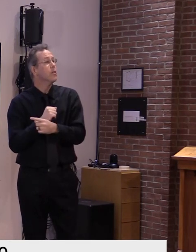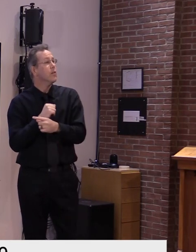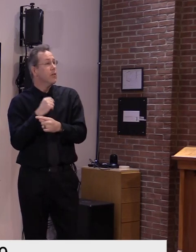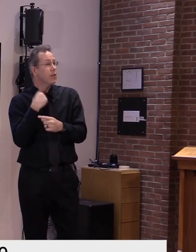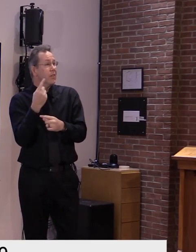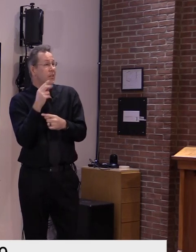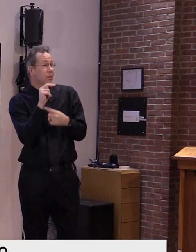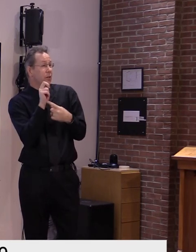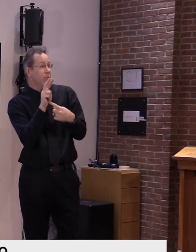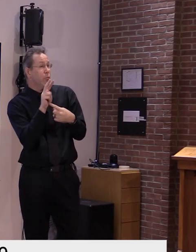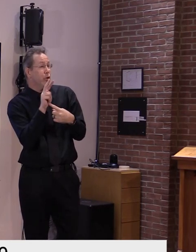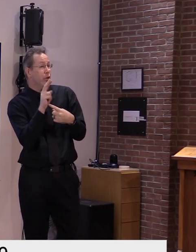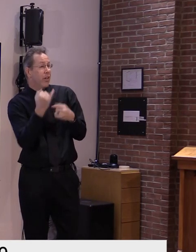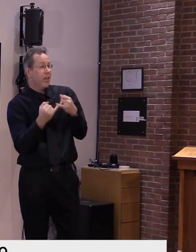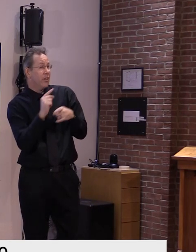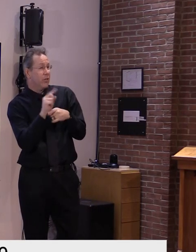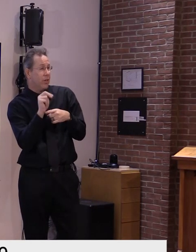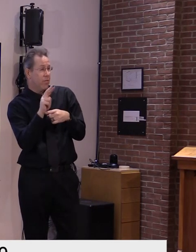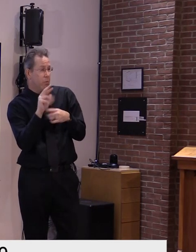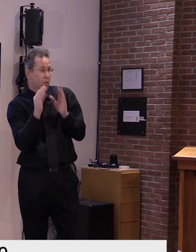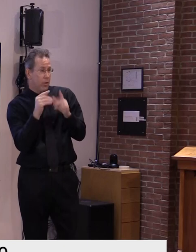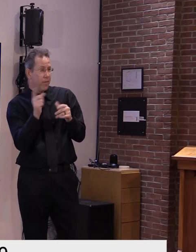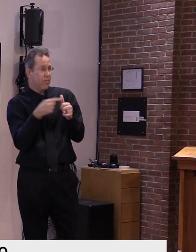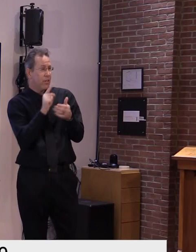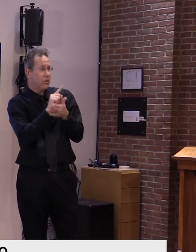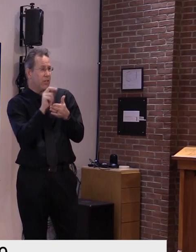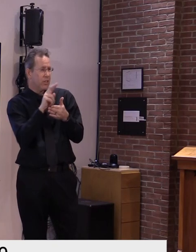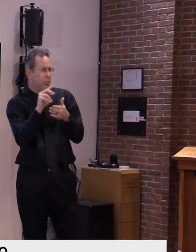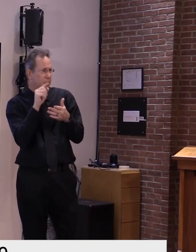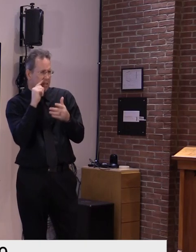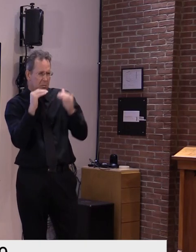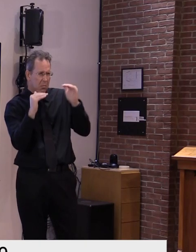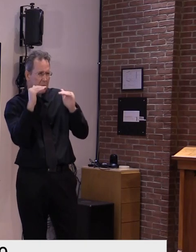week compared to last. Further, with over